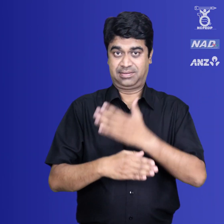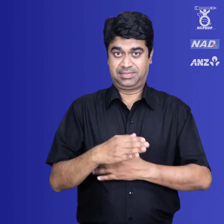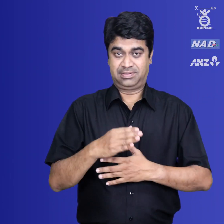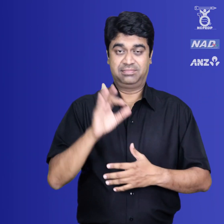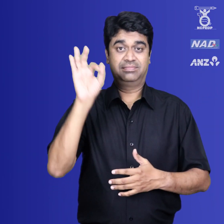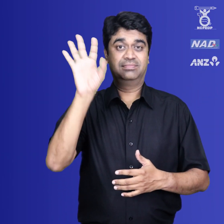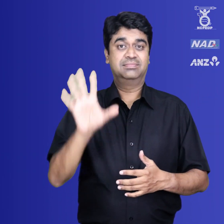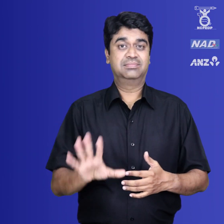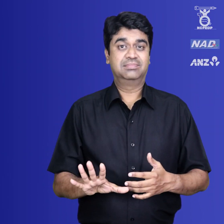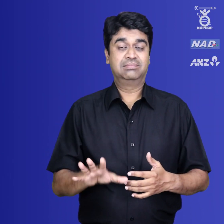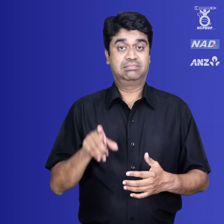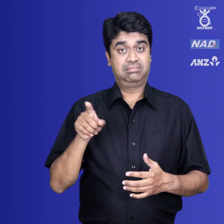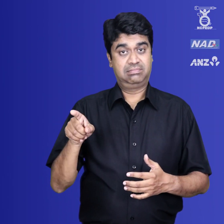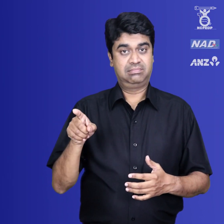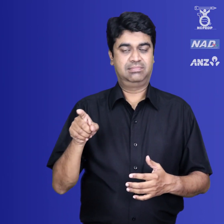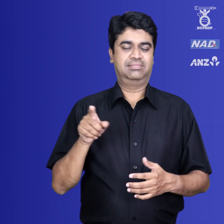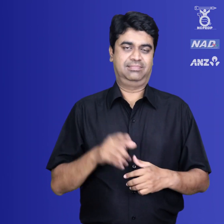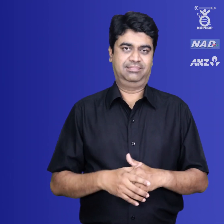Disability caused due to